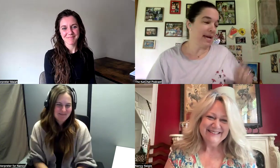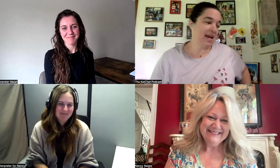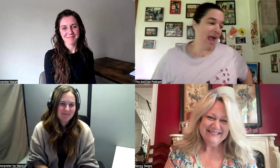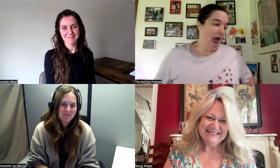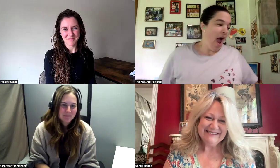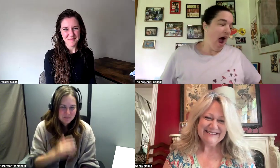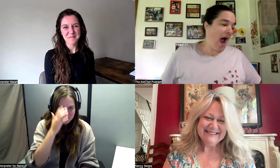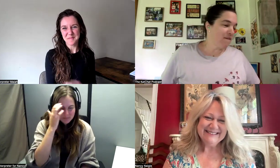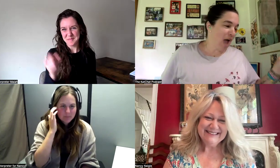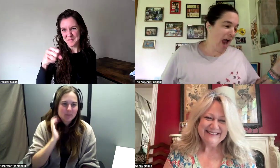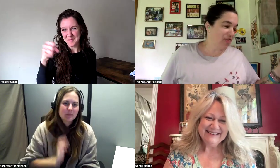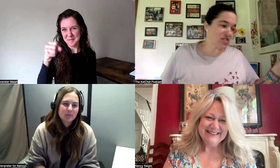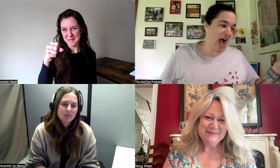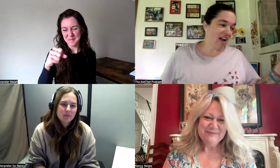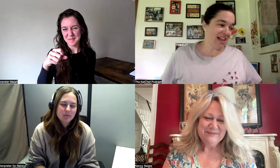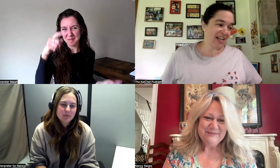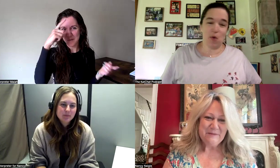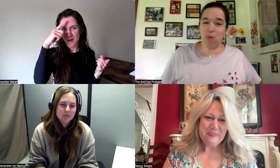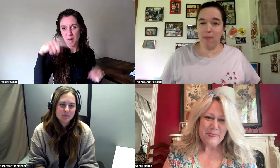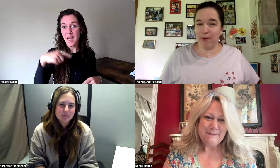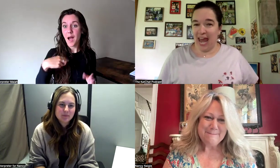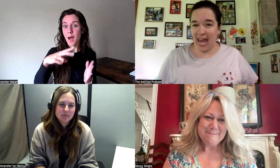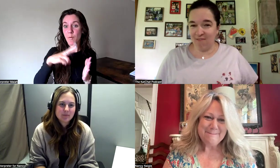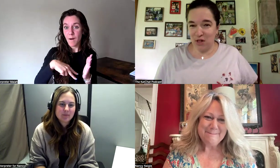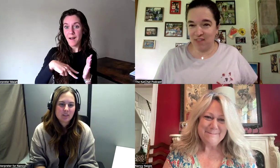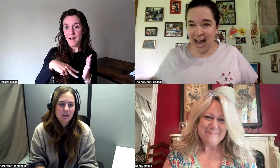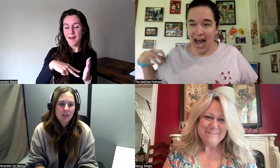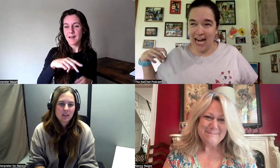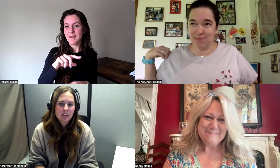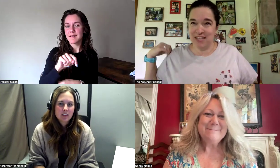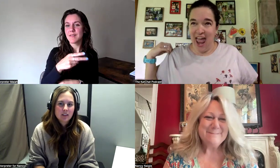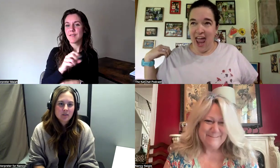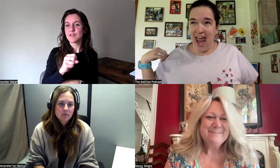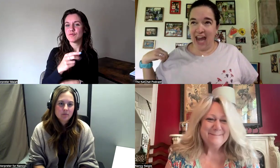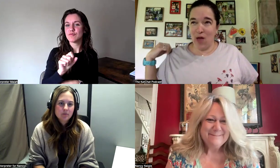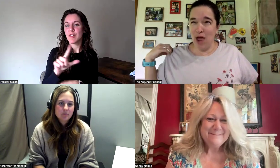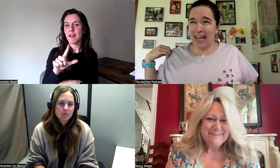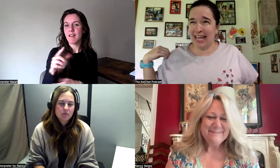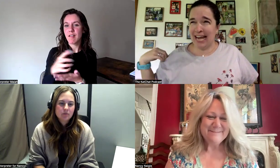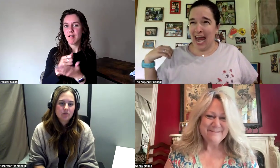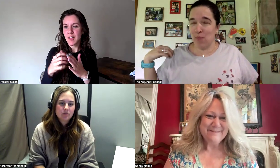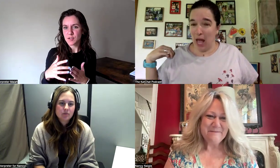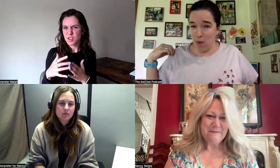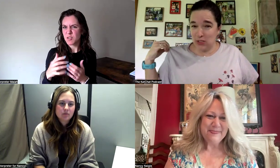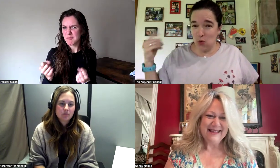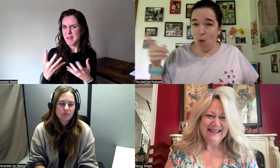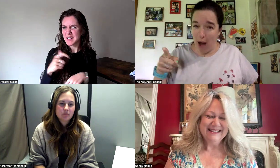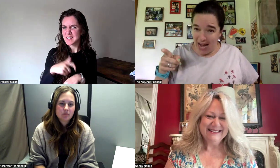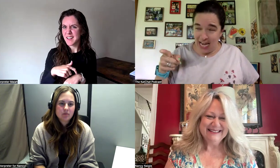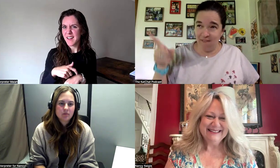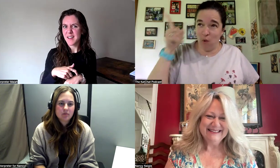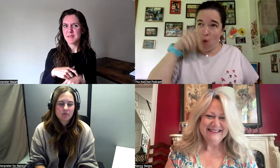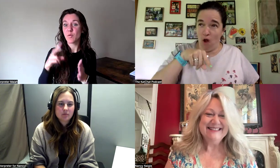Definitely. I mean, I read The Shell Collector probably a handful of times, and I read it again when I went